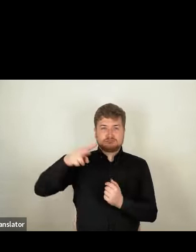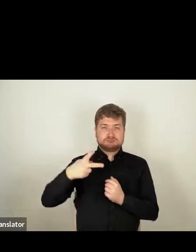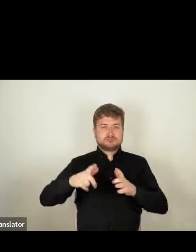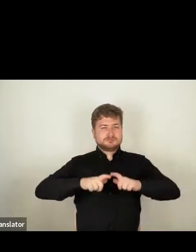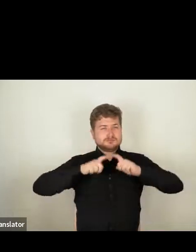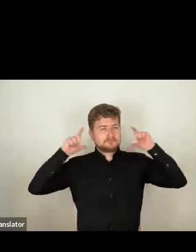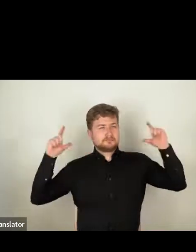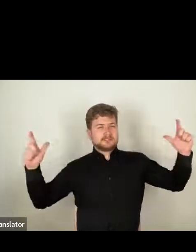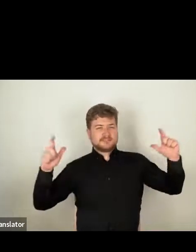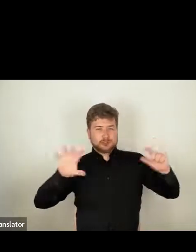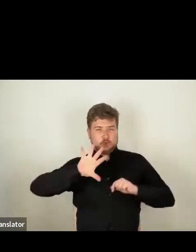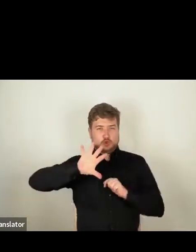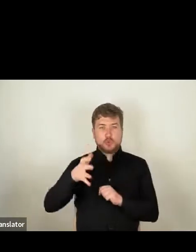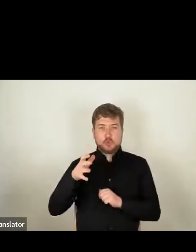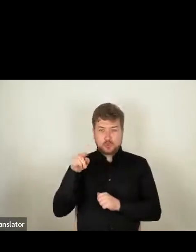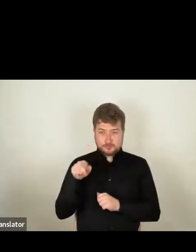to